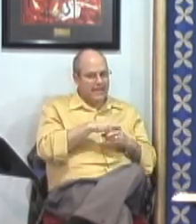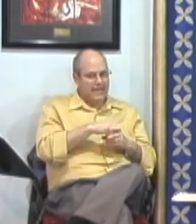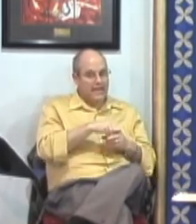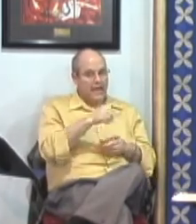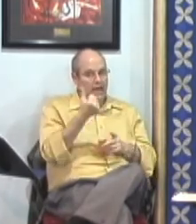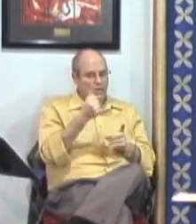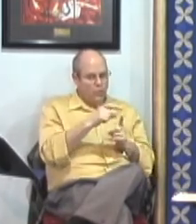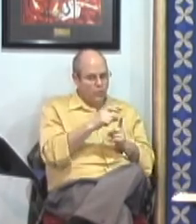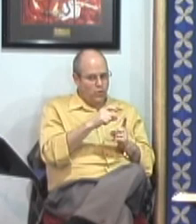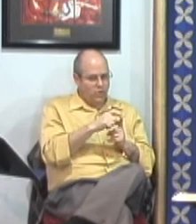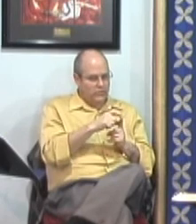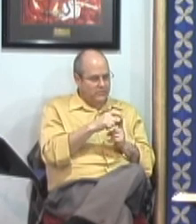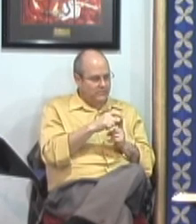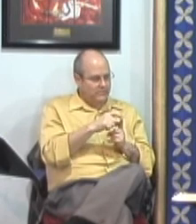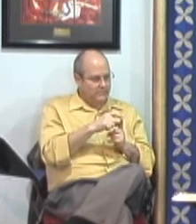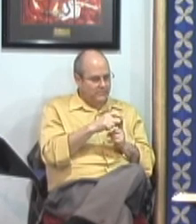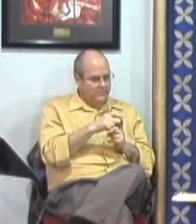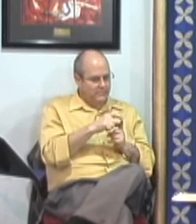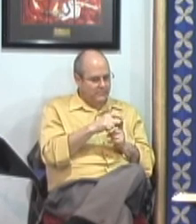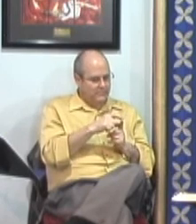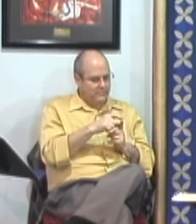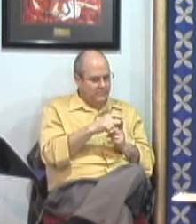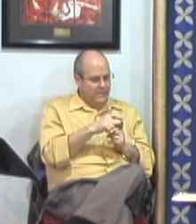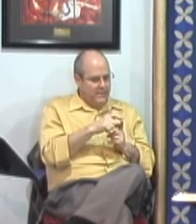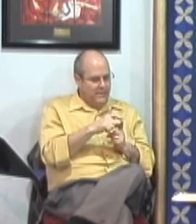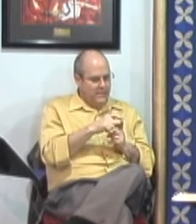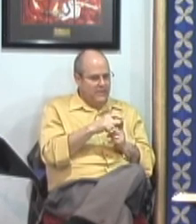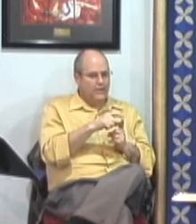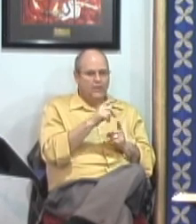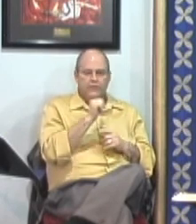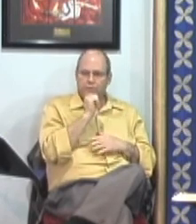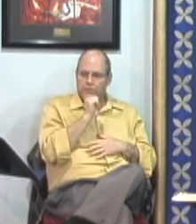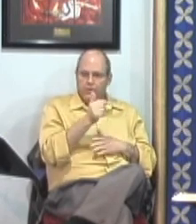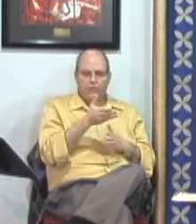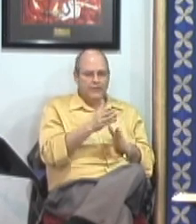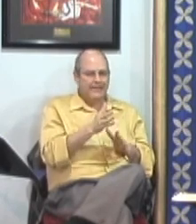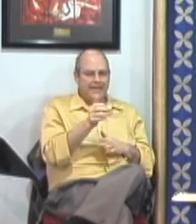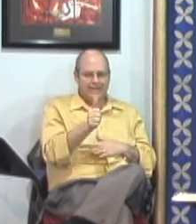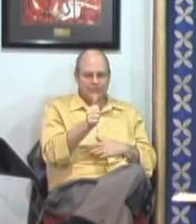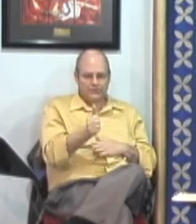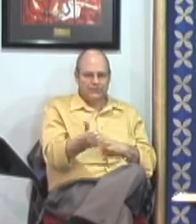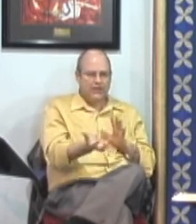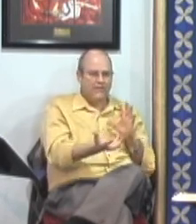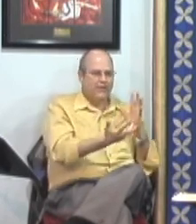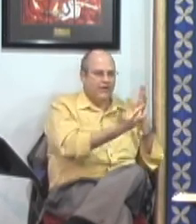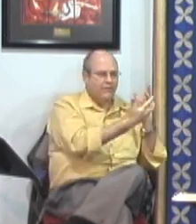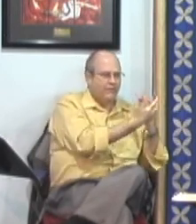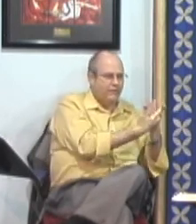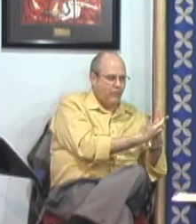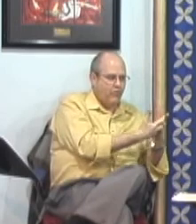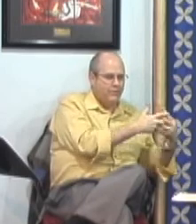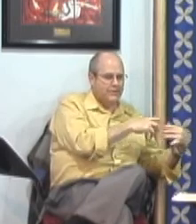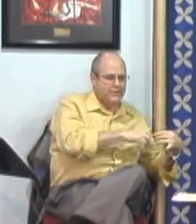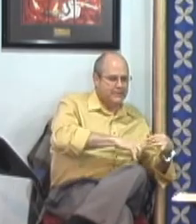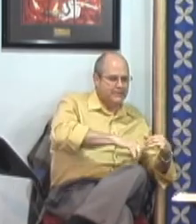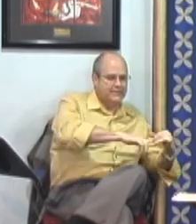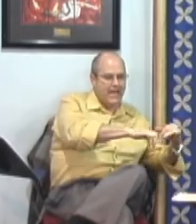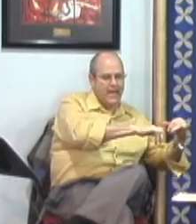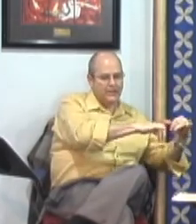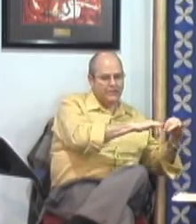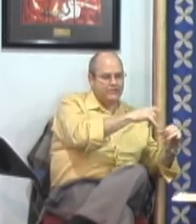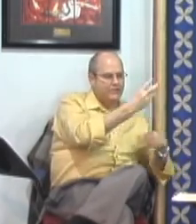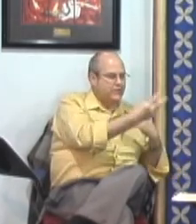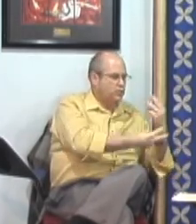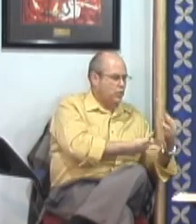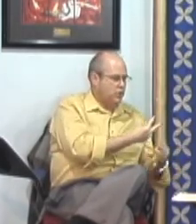other words, and I want you to remember that, in other words, do not let yourselves be conformed to the standards of the Olam Hazeh, that's